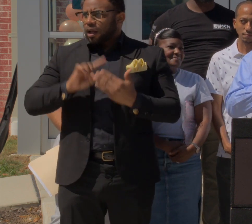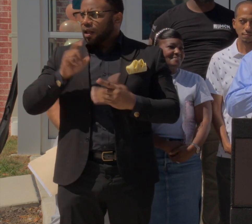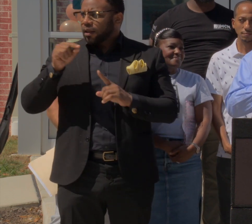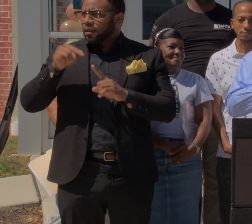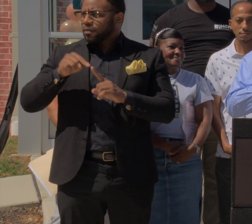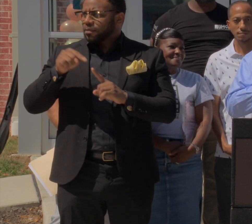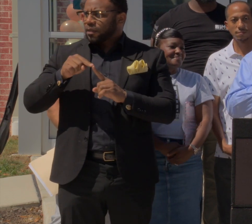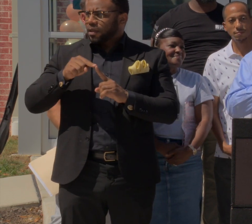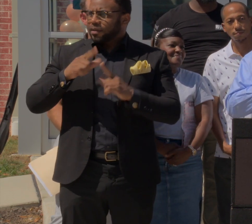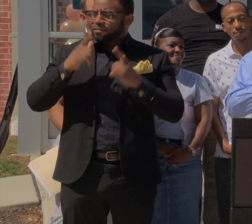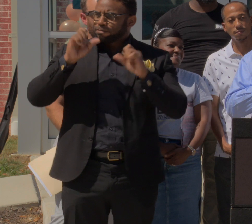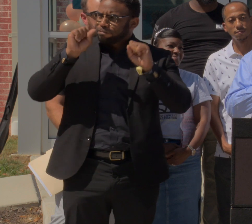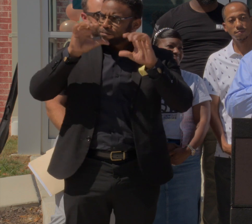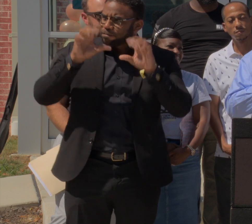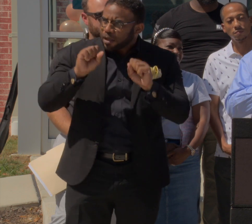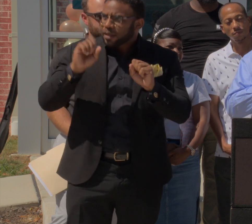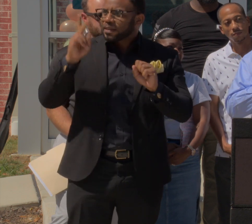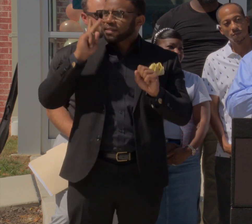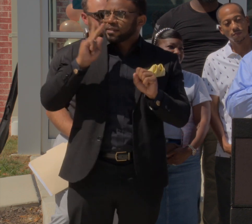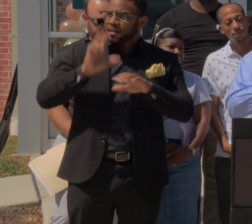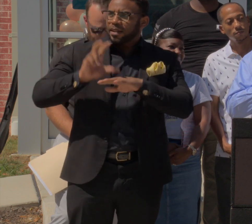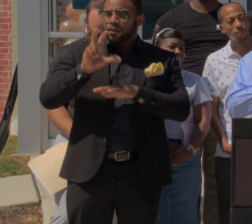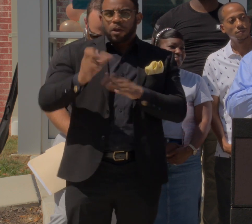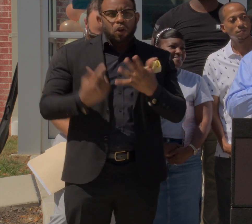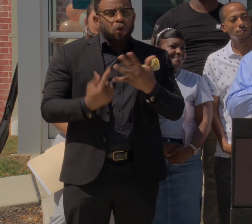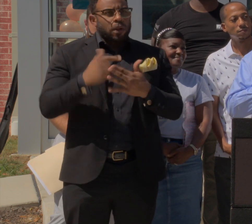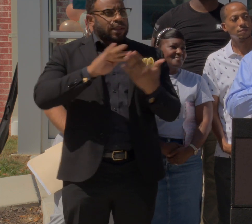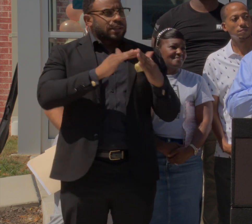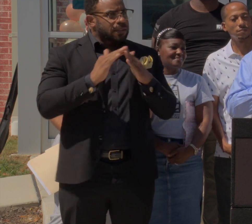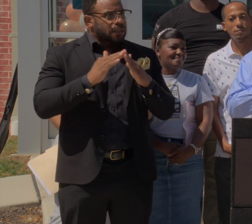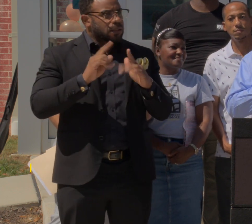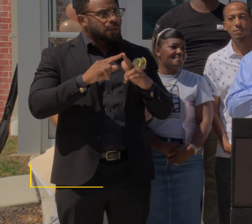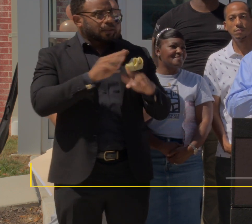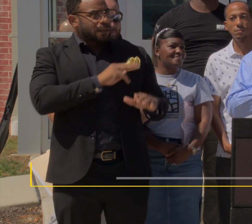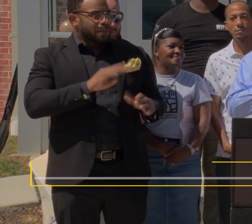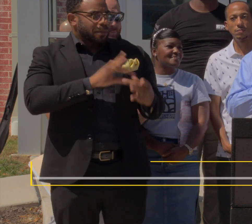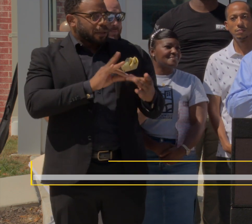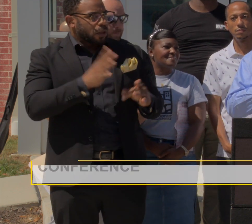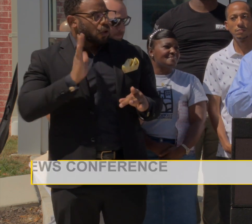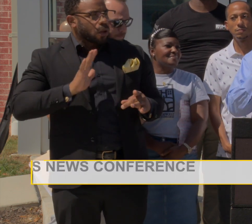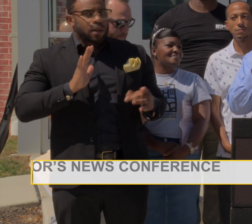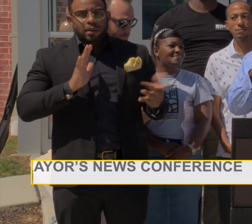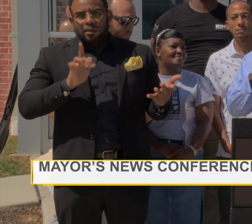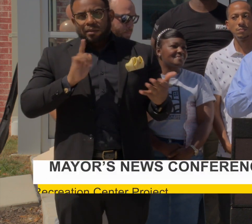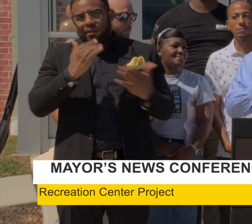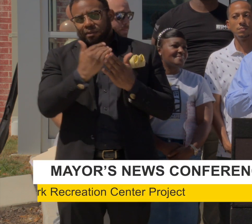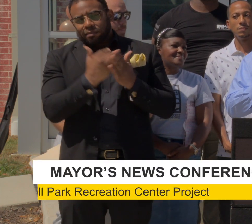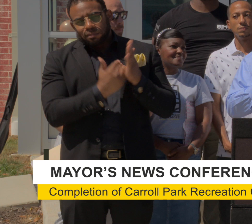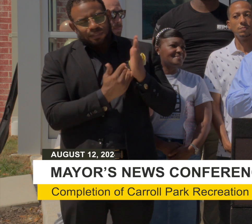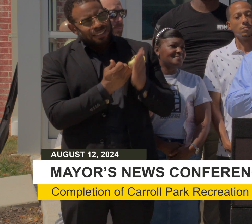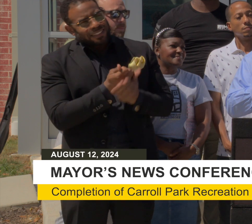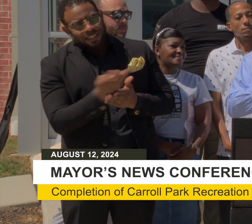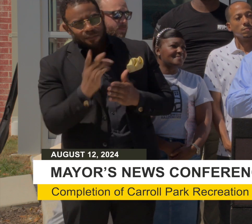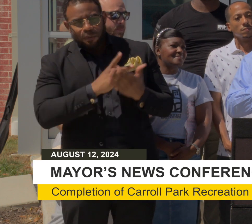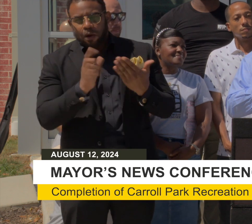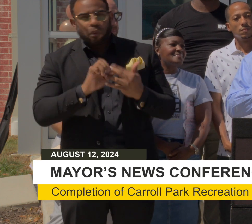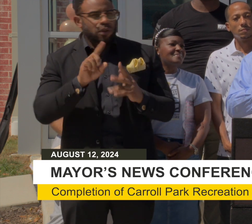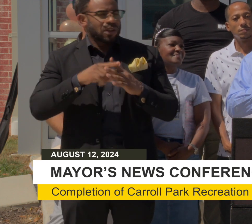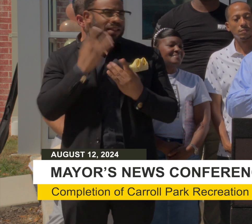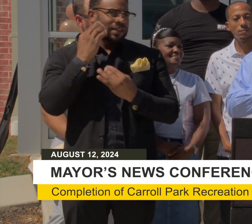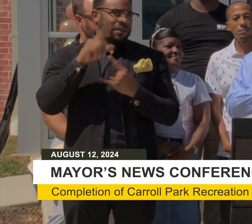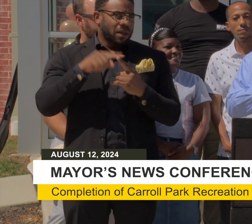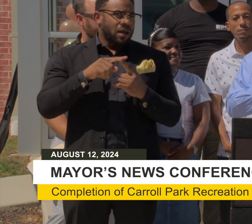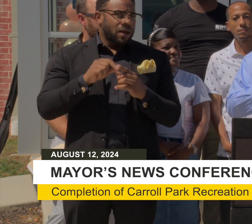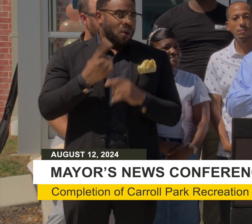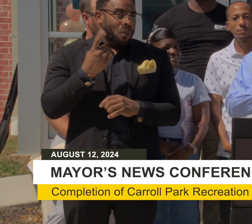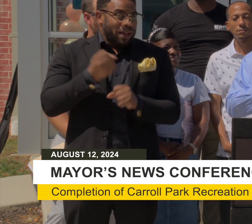but amazing. To see this investment throughout the city, as the mayor mentioned earlier, he listed several projects. But when you start thinking about